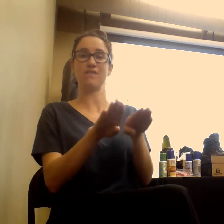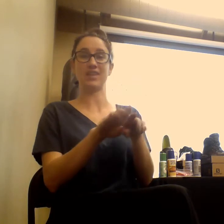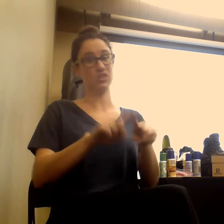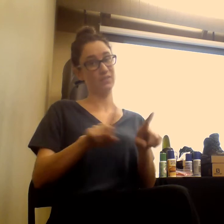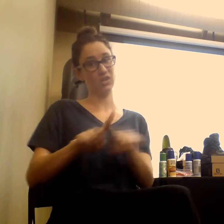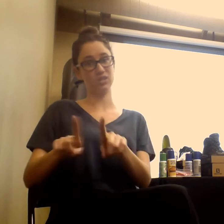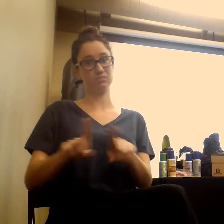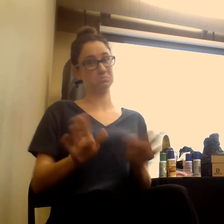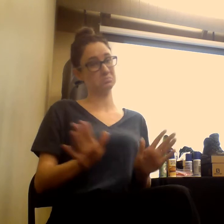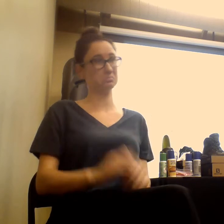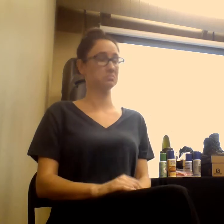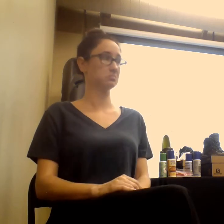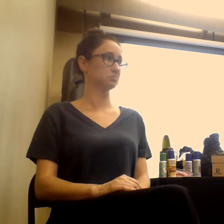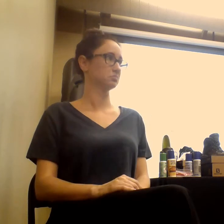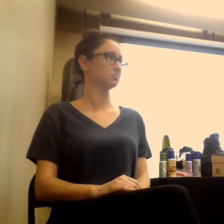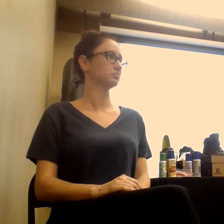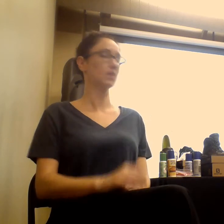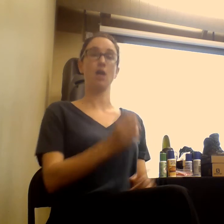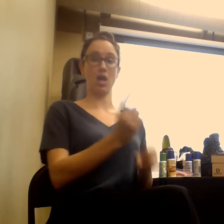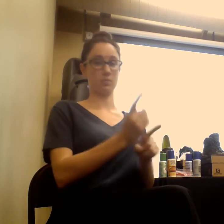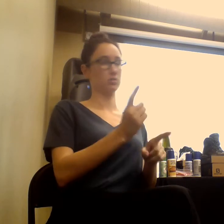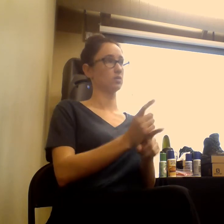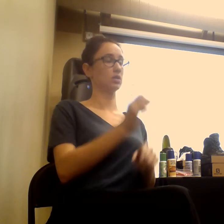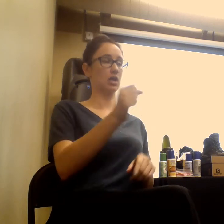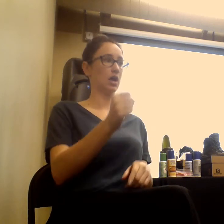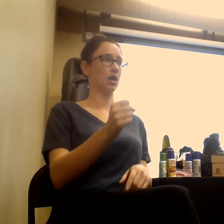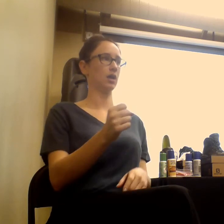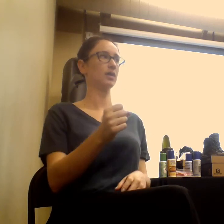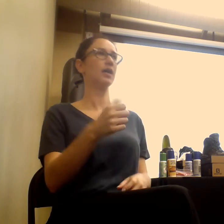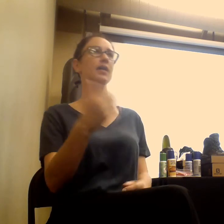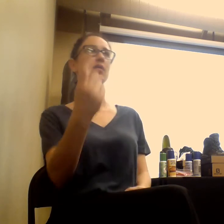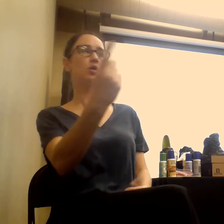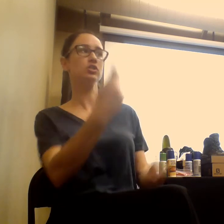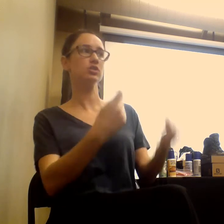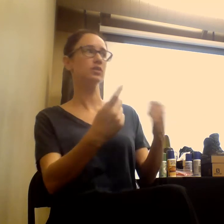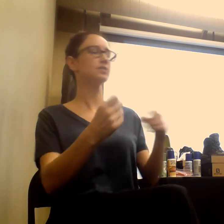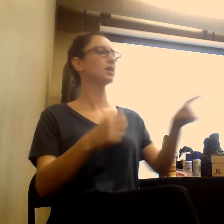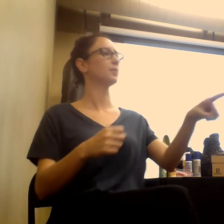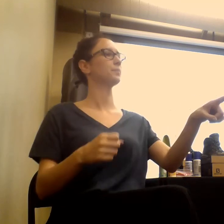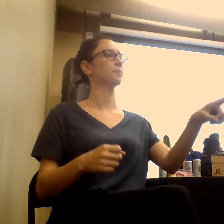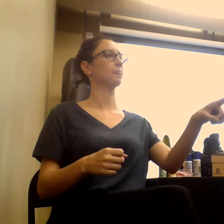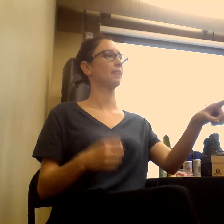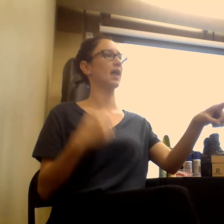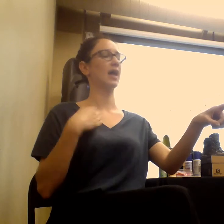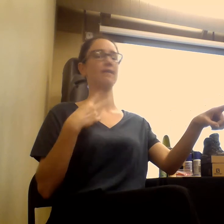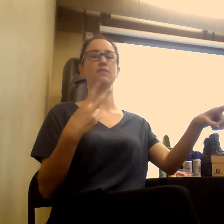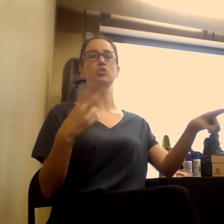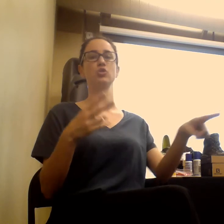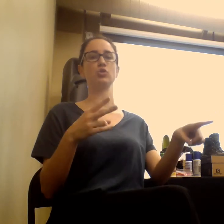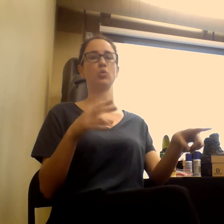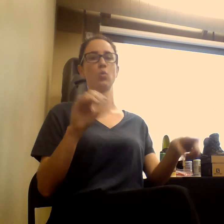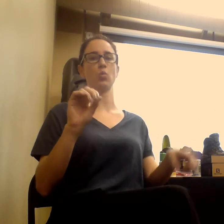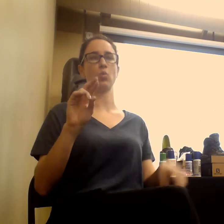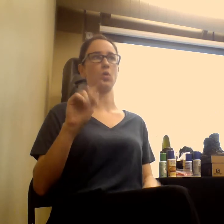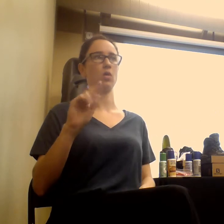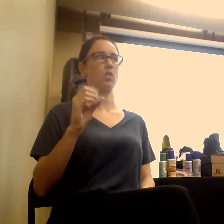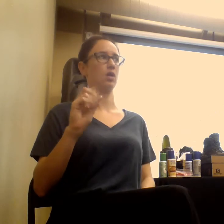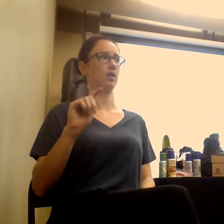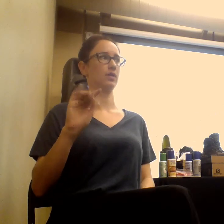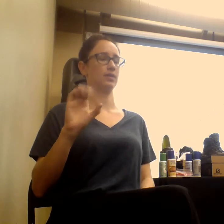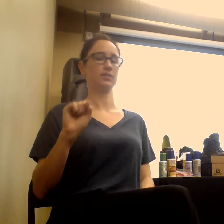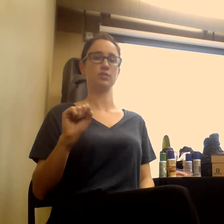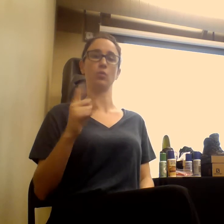any more questions? Well, I learned something, because I have these I have 2 pair of orthotics, one that's for dress shoes